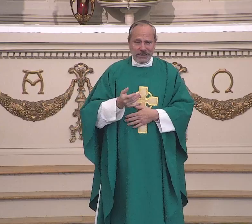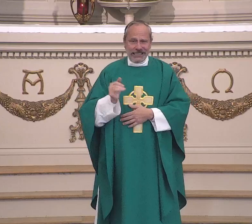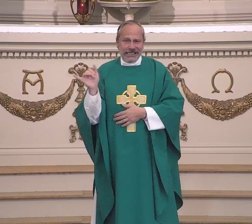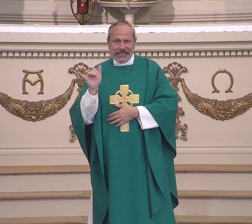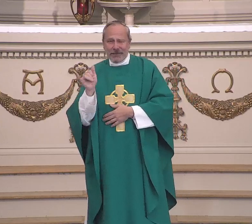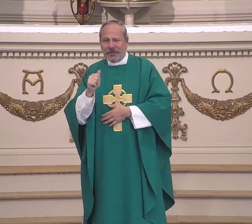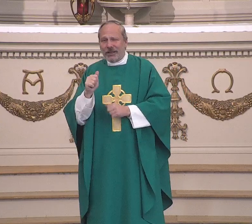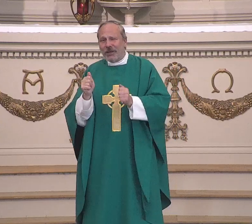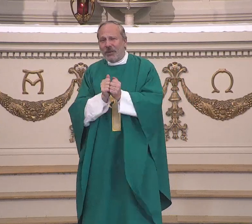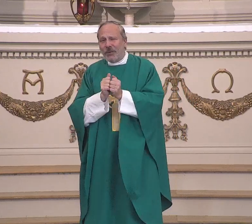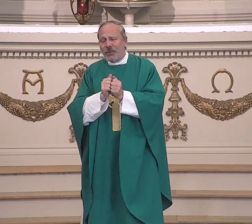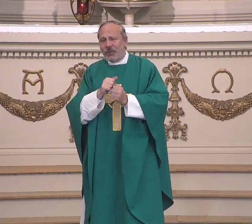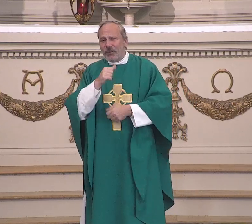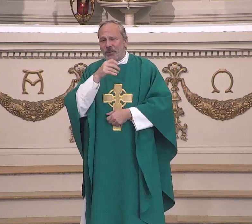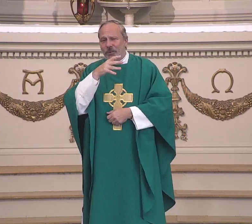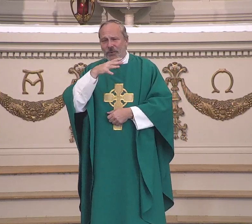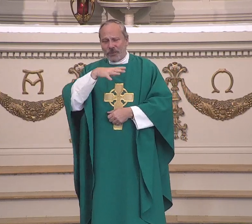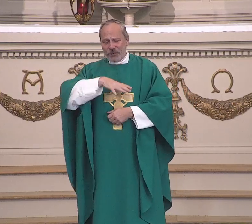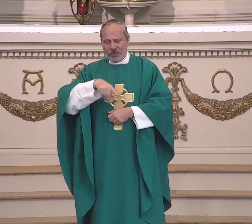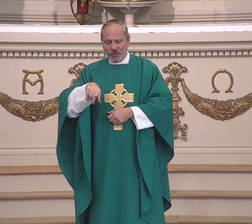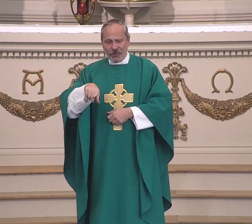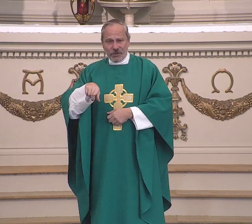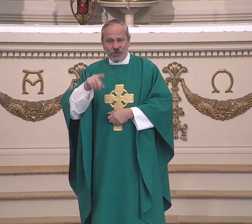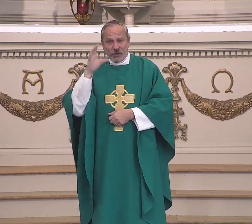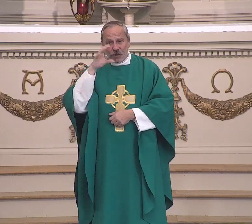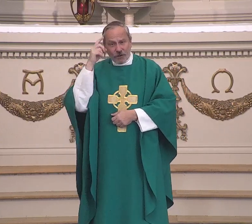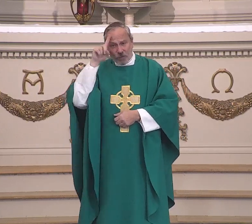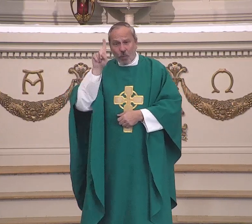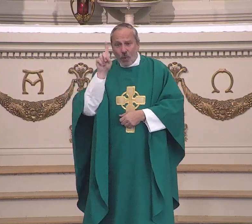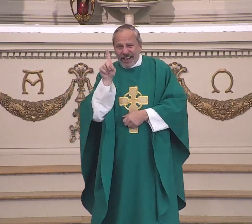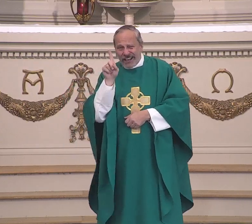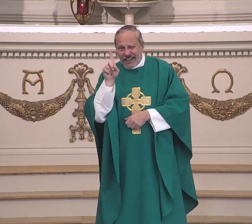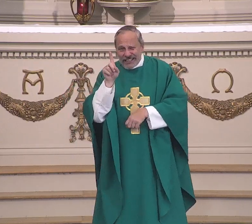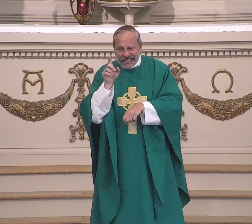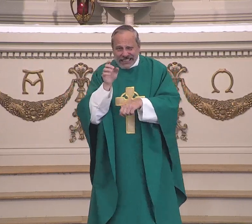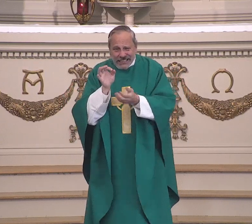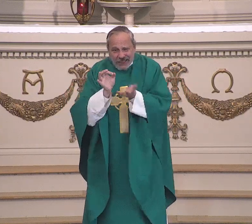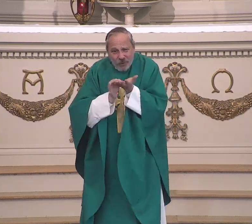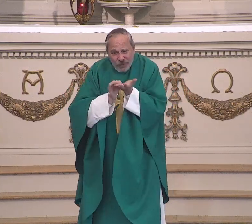poor shepherd if he does that kind of a practice.